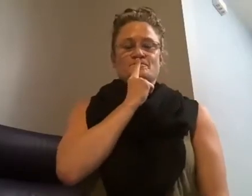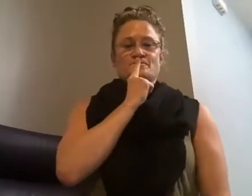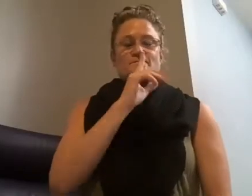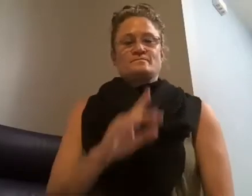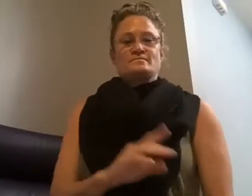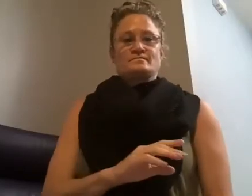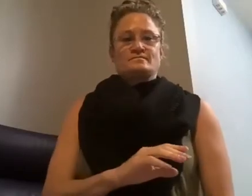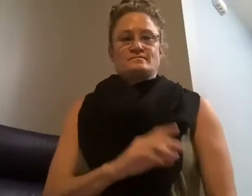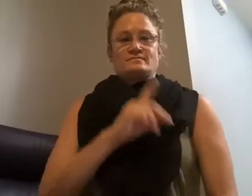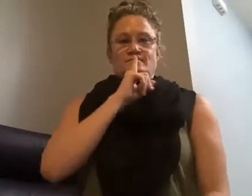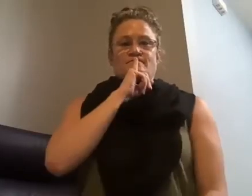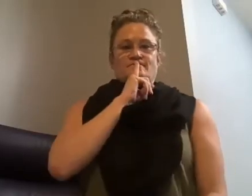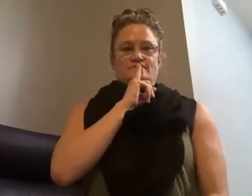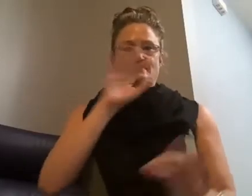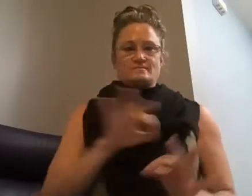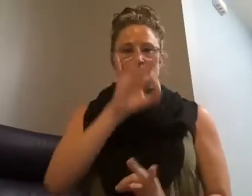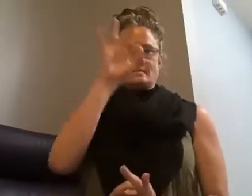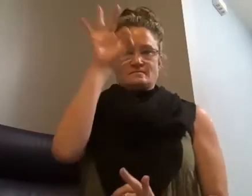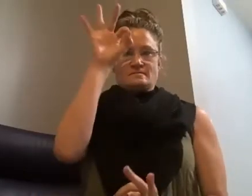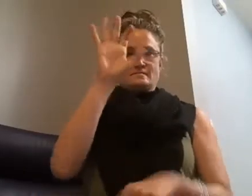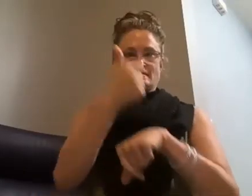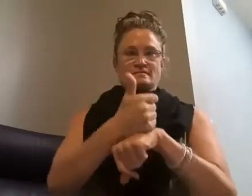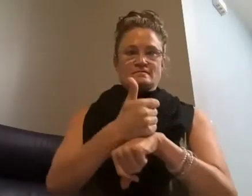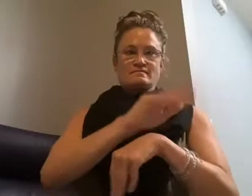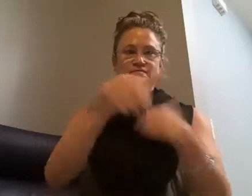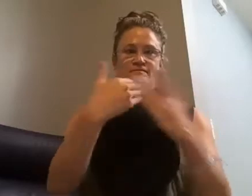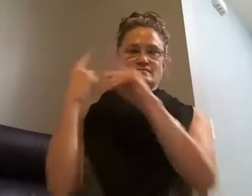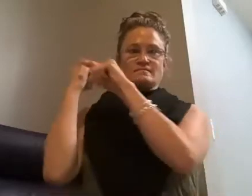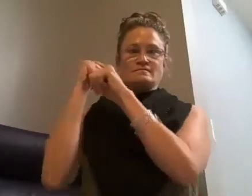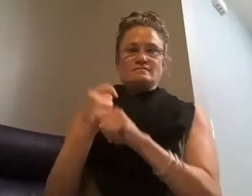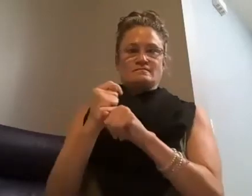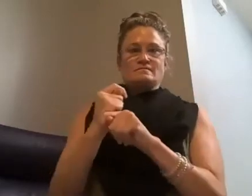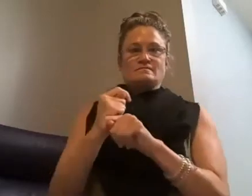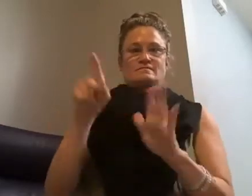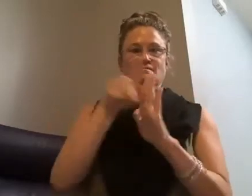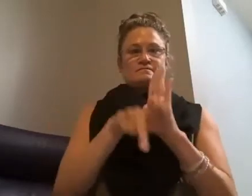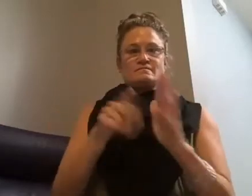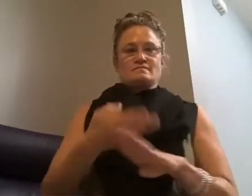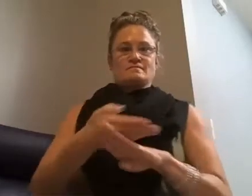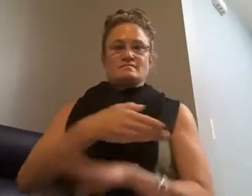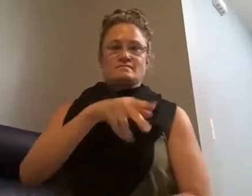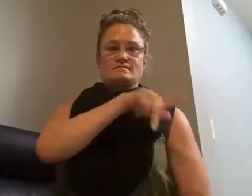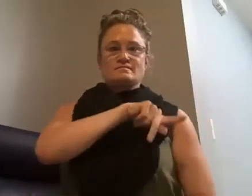spiritual foundation of all our traditions, ever reminding us to place principles before personalities.